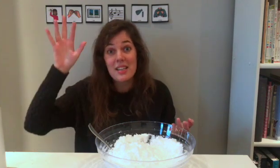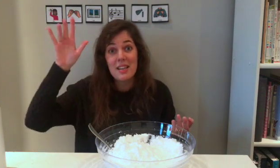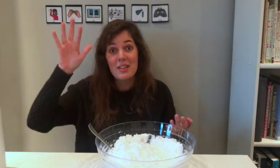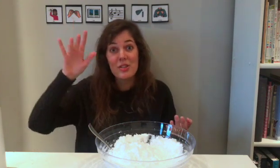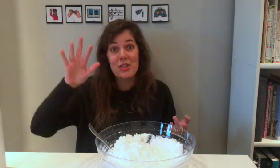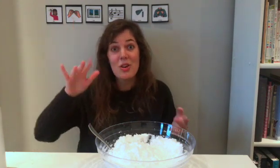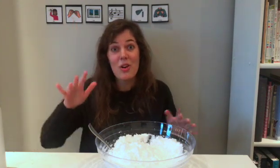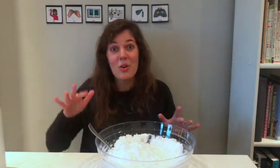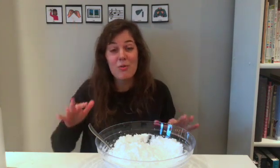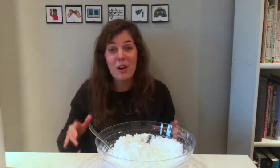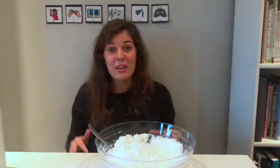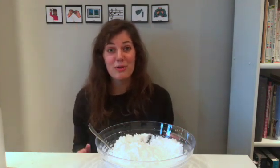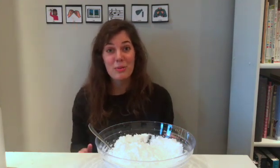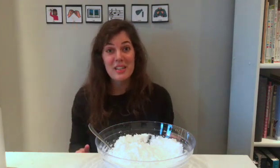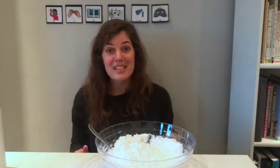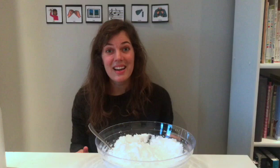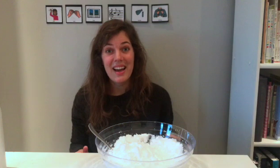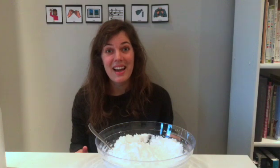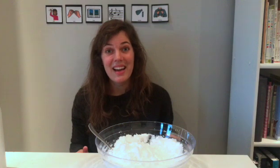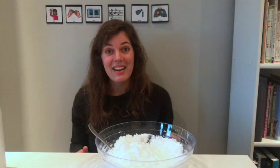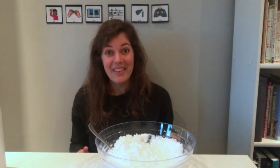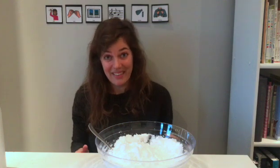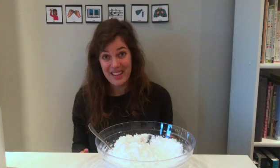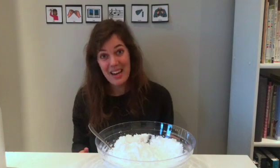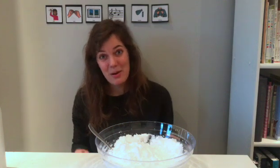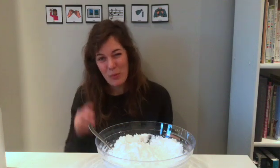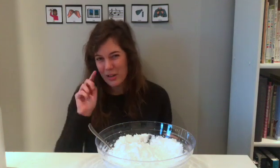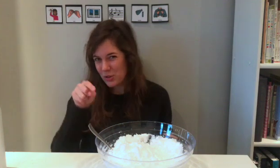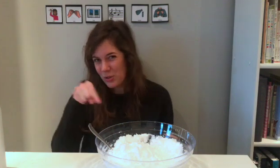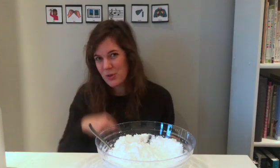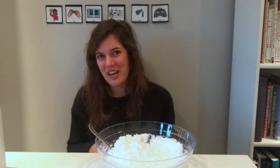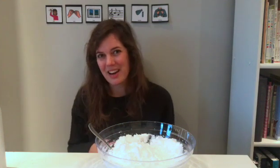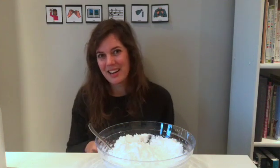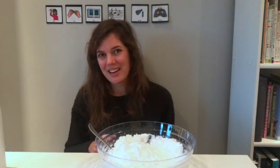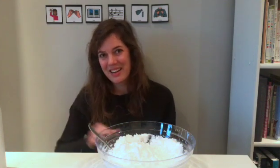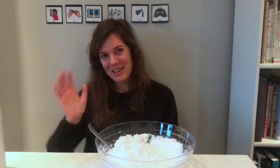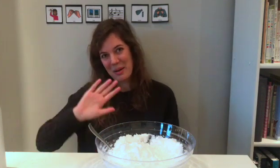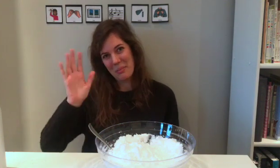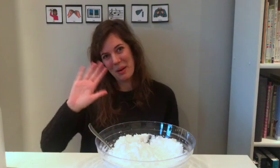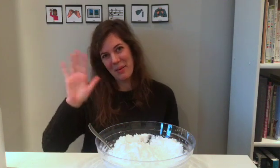any snow falling from the sky. Okay, why don't you go check? Bye-bye.